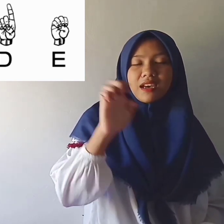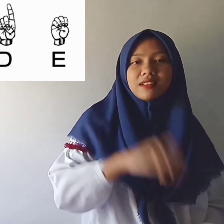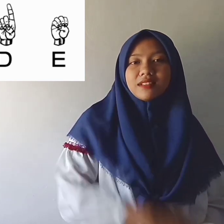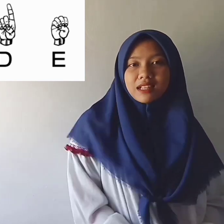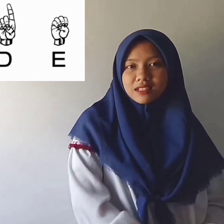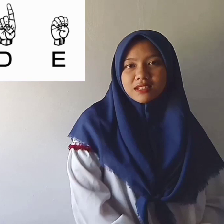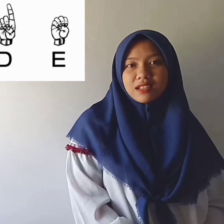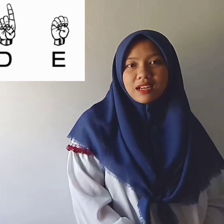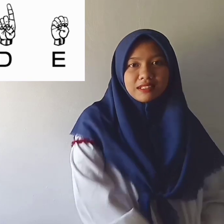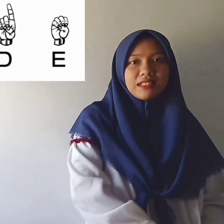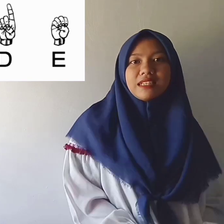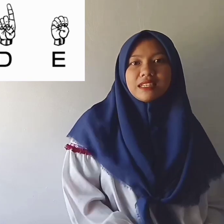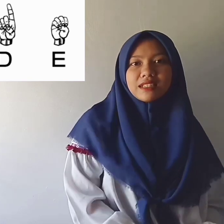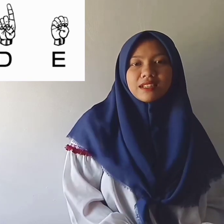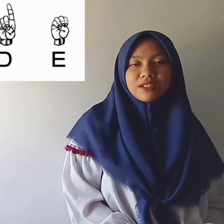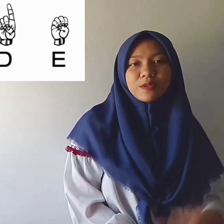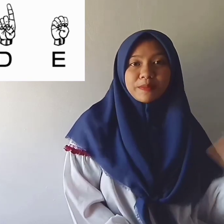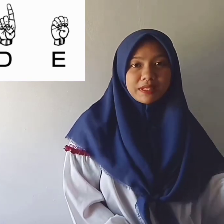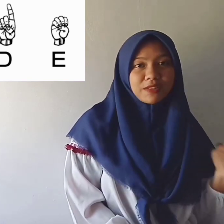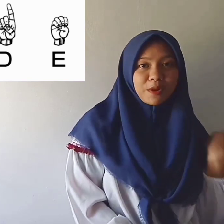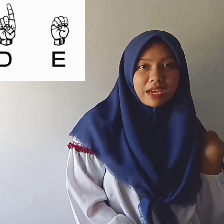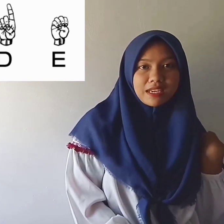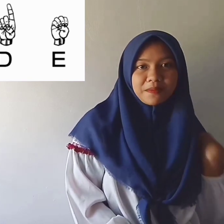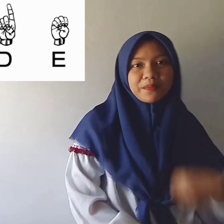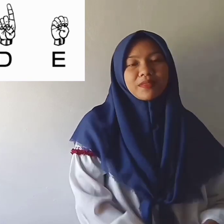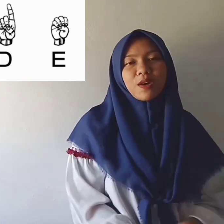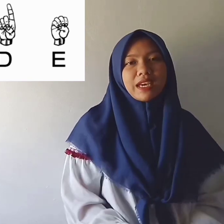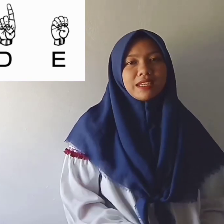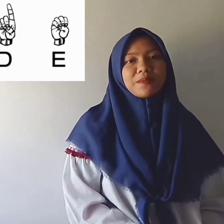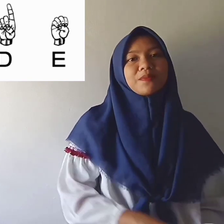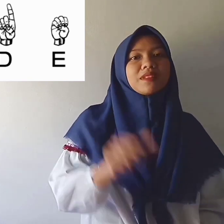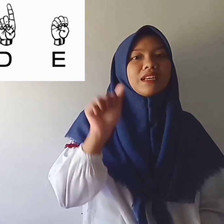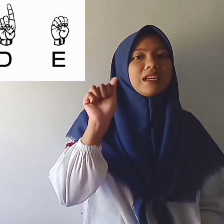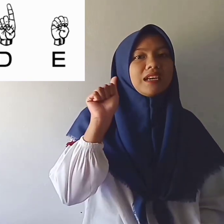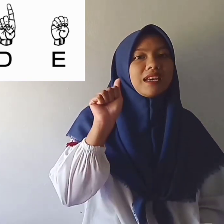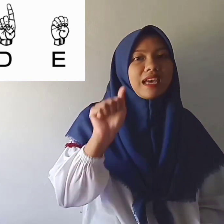And that's until E. Shall we repeat it from A? Okay. A,